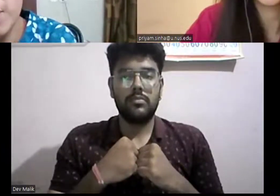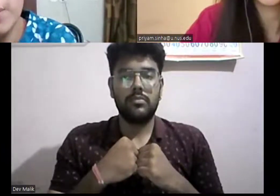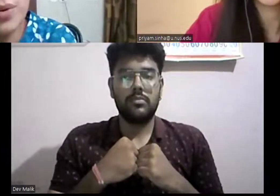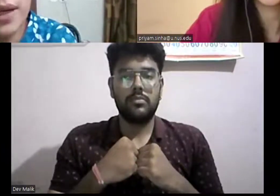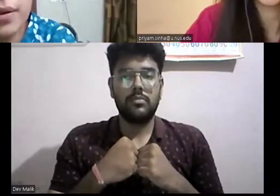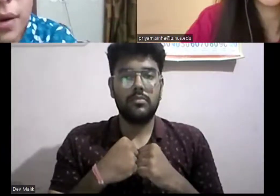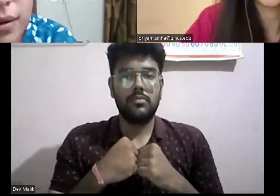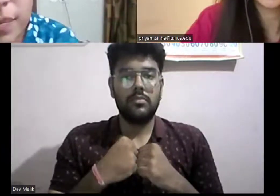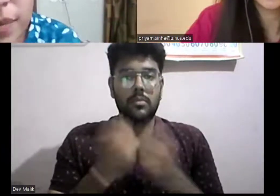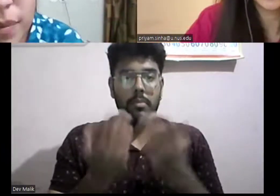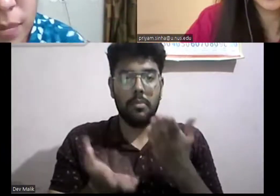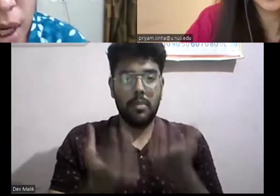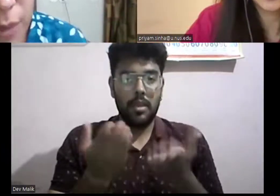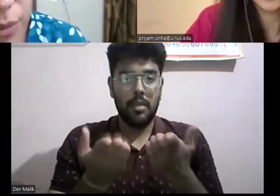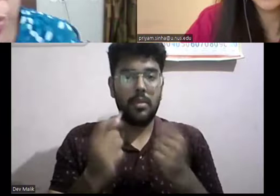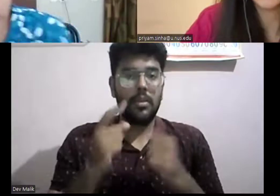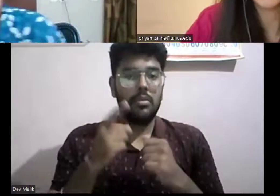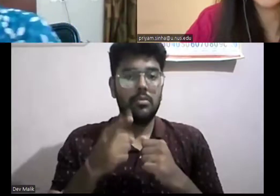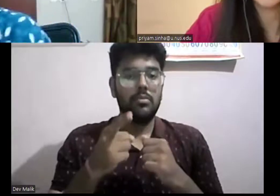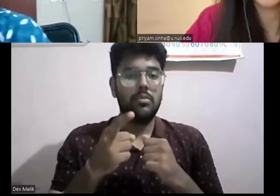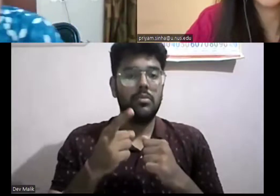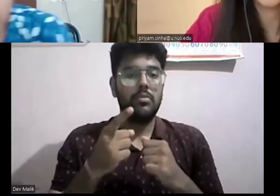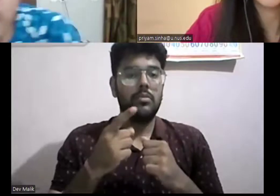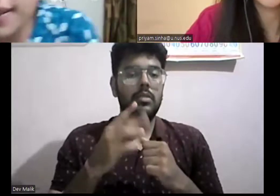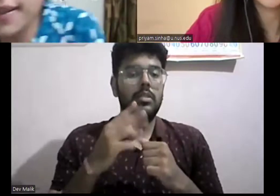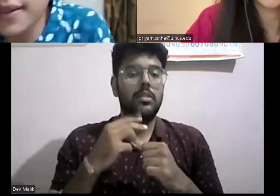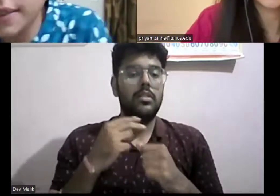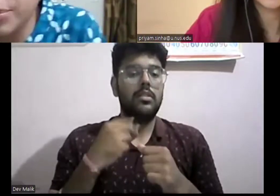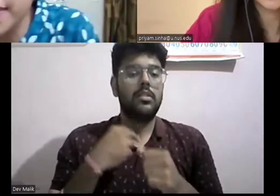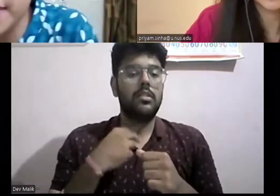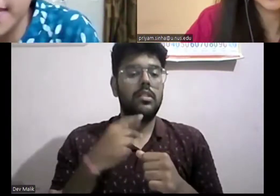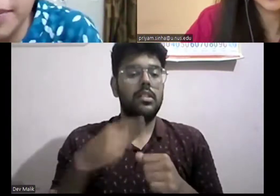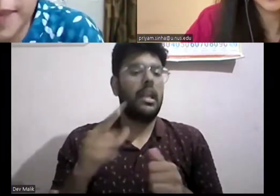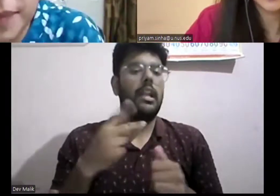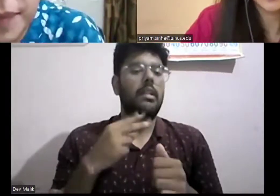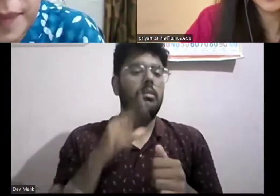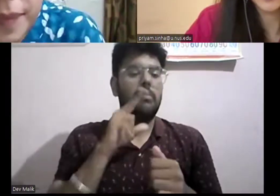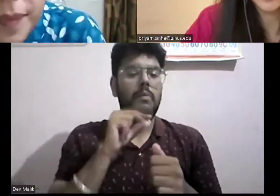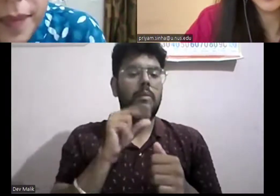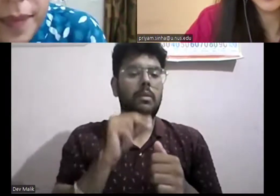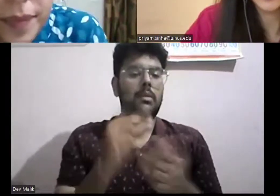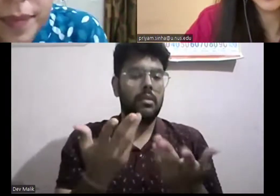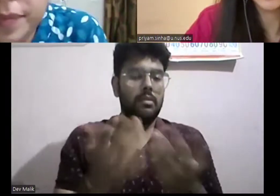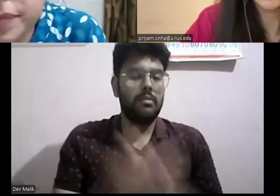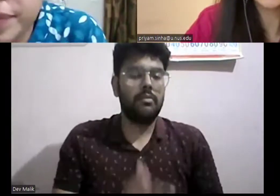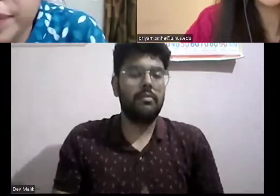Maybe you can unmute yourself and you can ask in person.